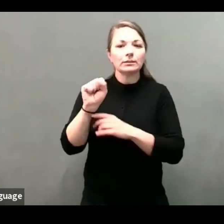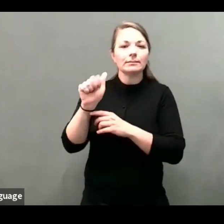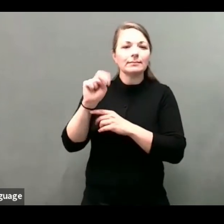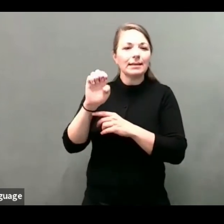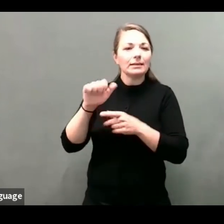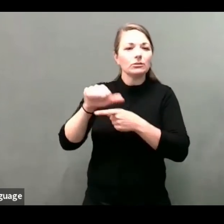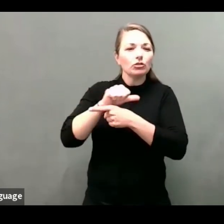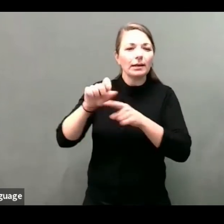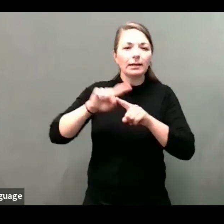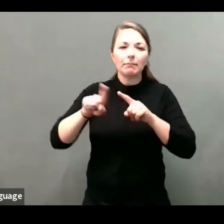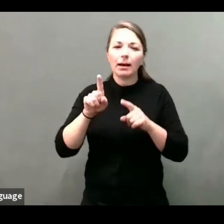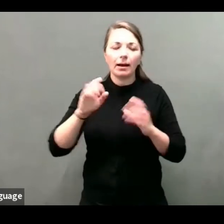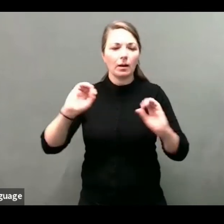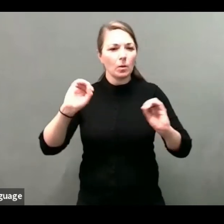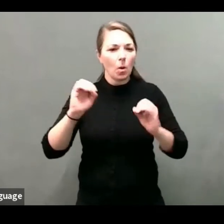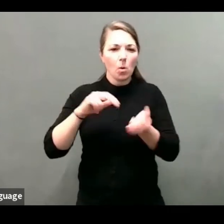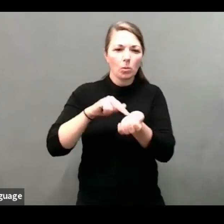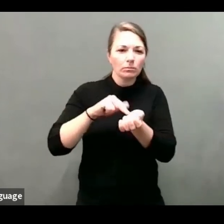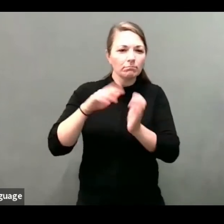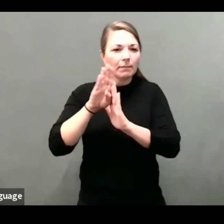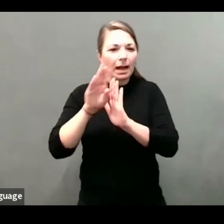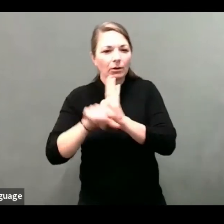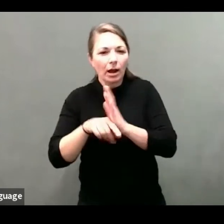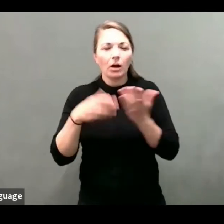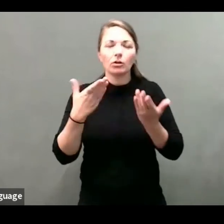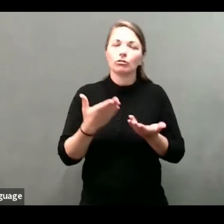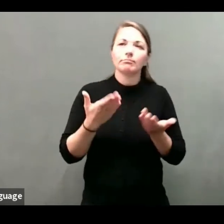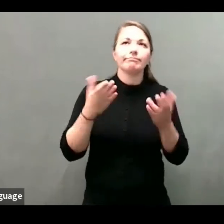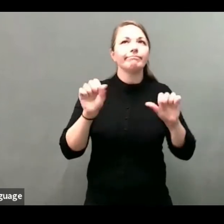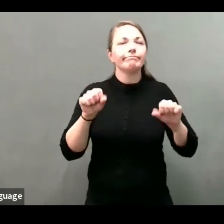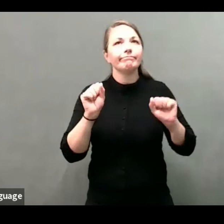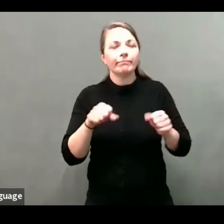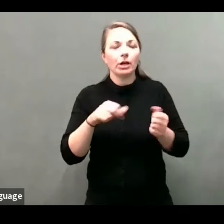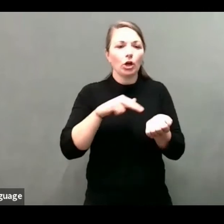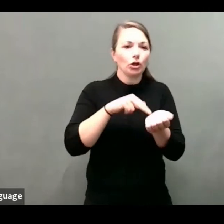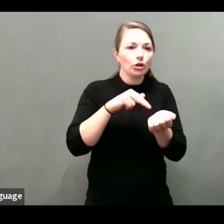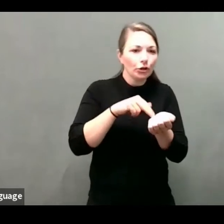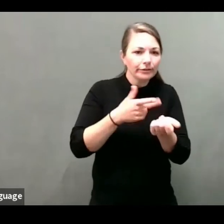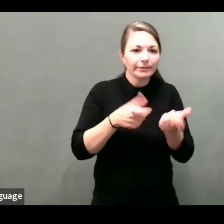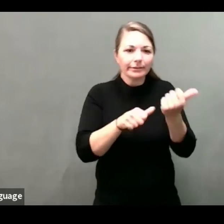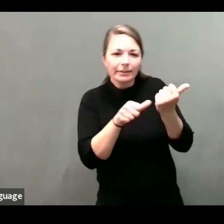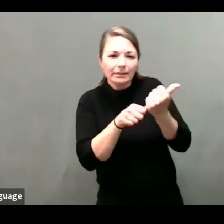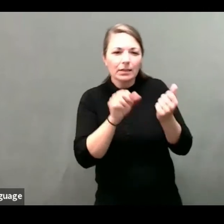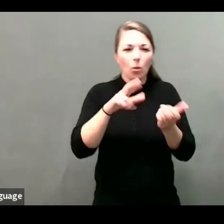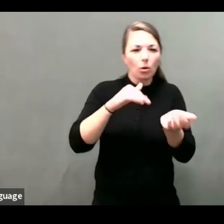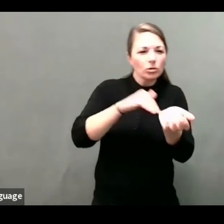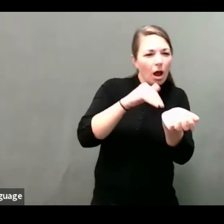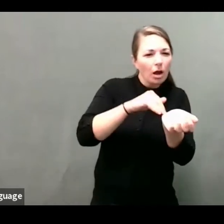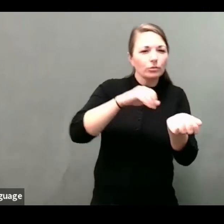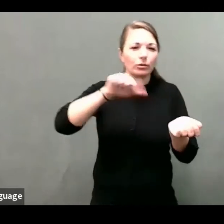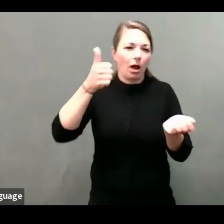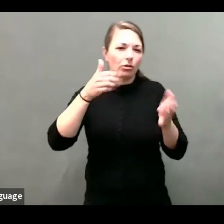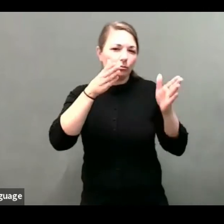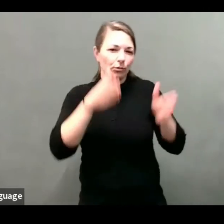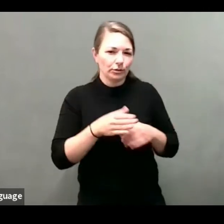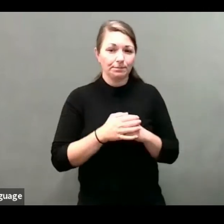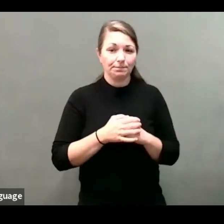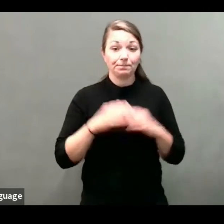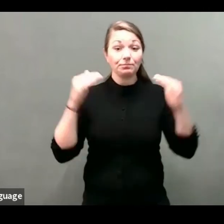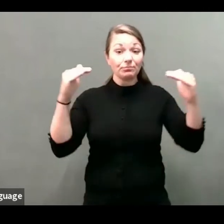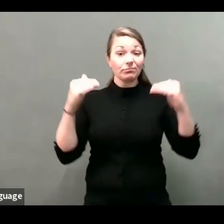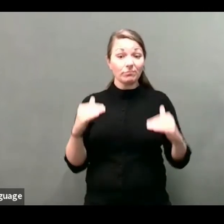nurse background. So that could be a physician assistant, a doctor, or another discipline. A safe kit is what we refer